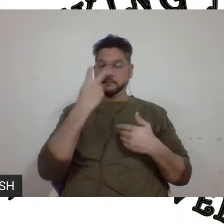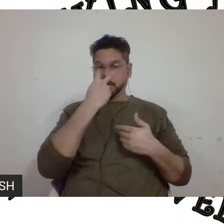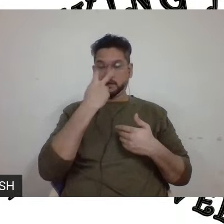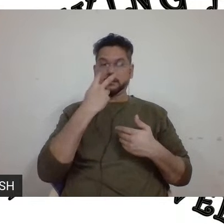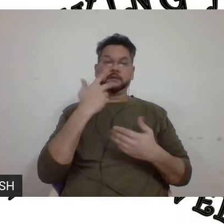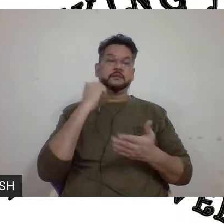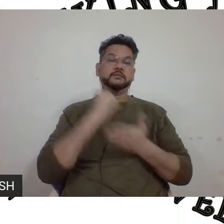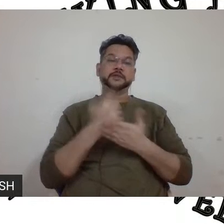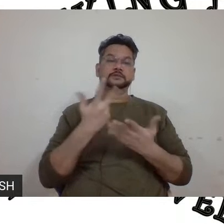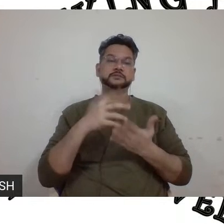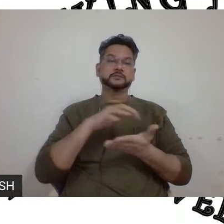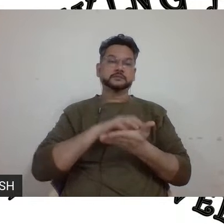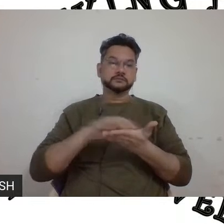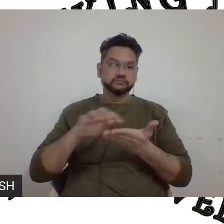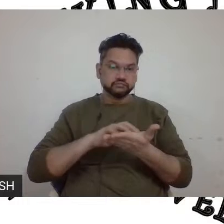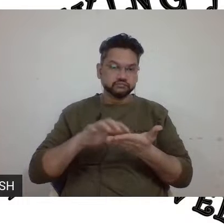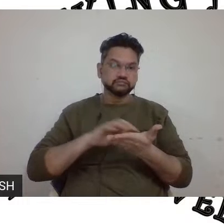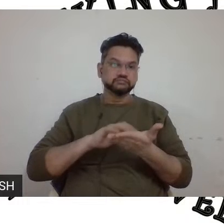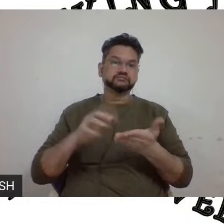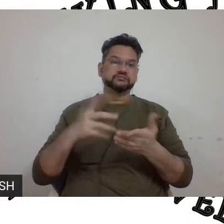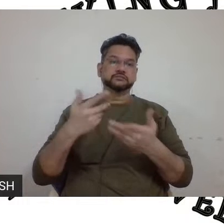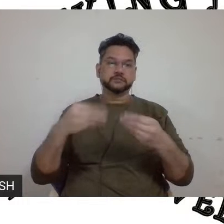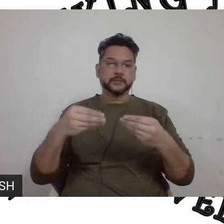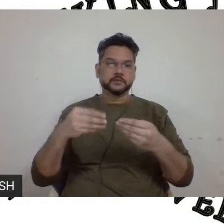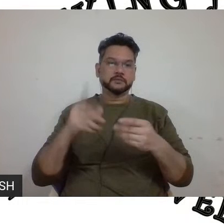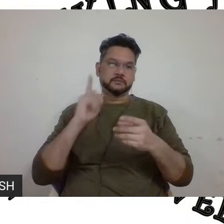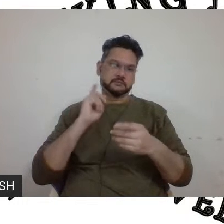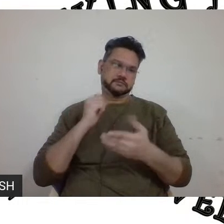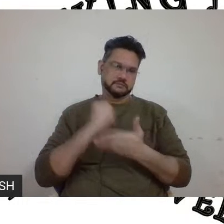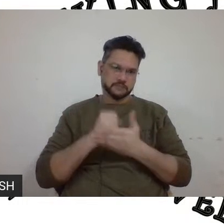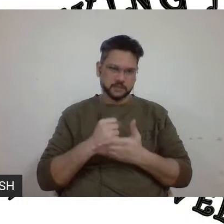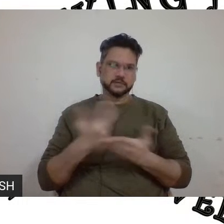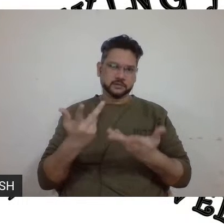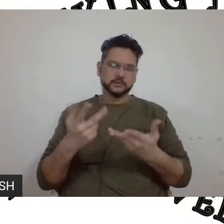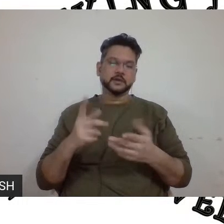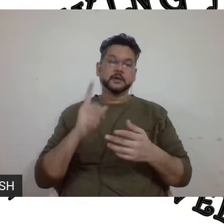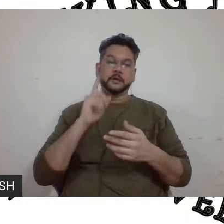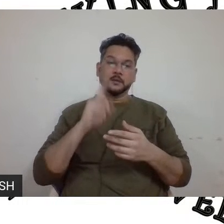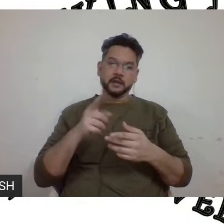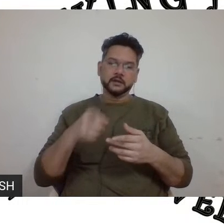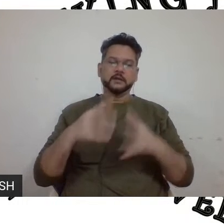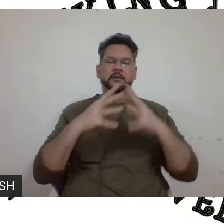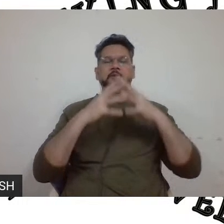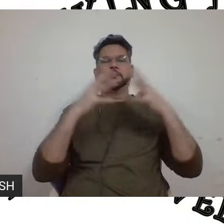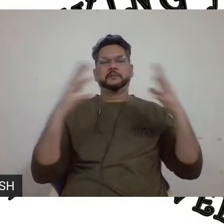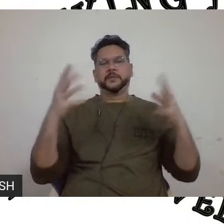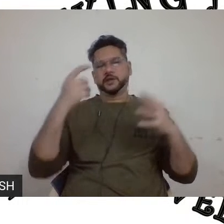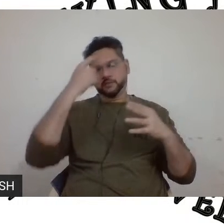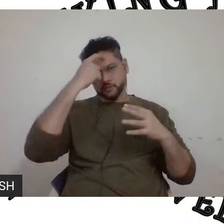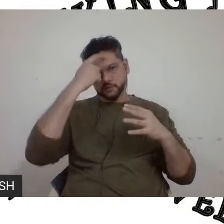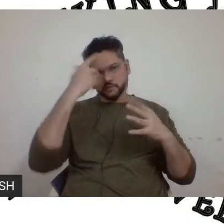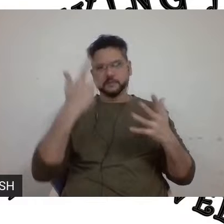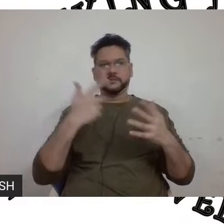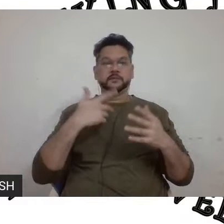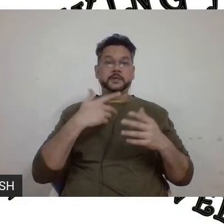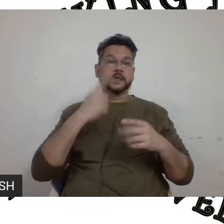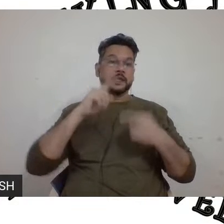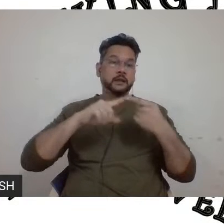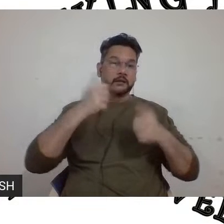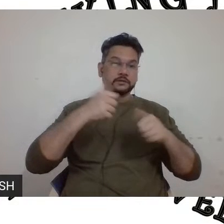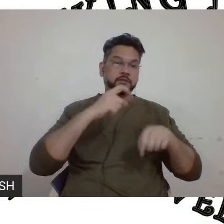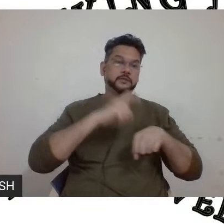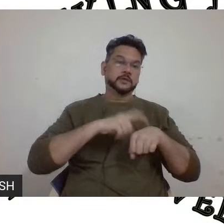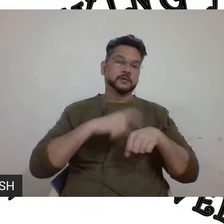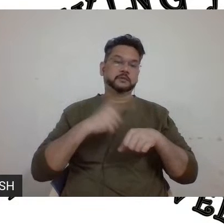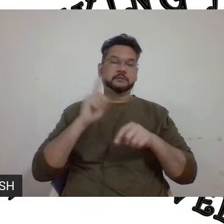and so a lot of the time that becomes a huge problem. Then you need a scribe to write your answers, so that's kind